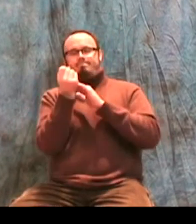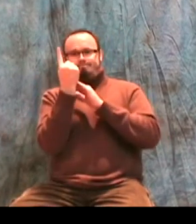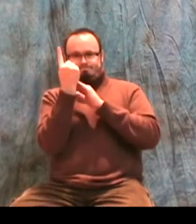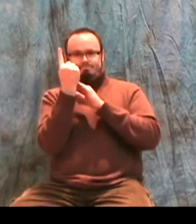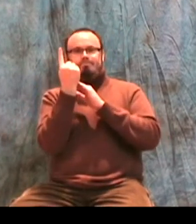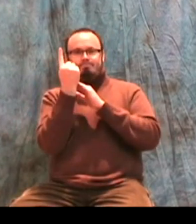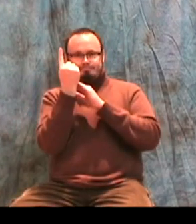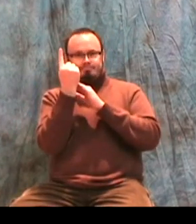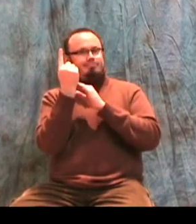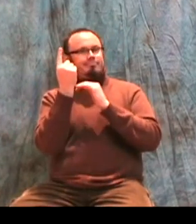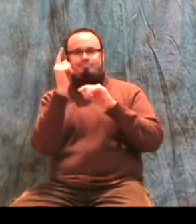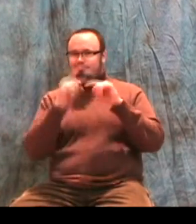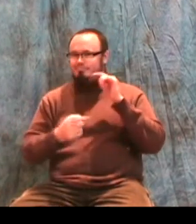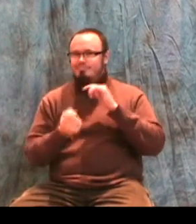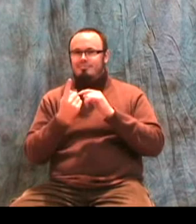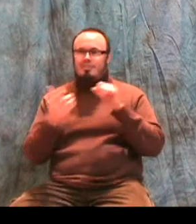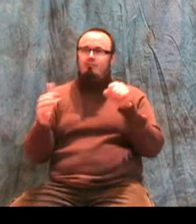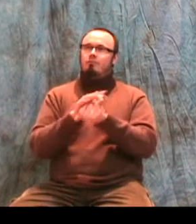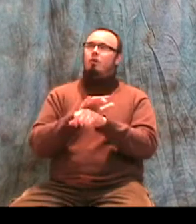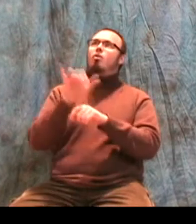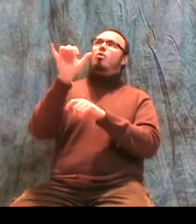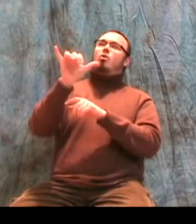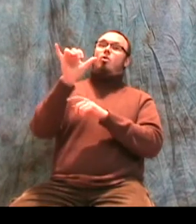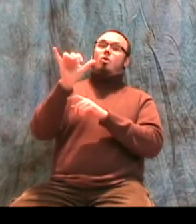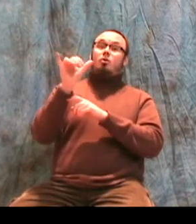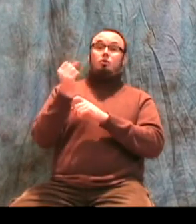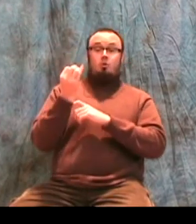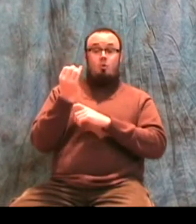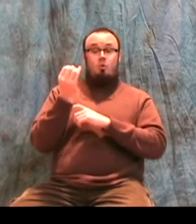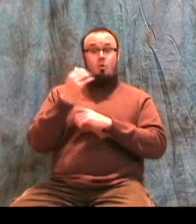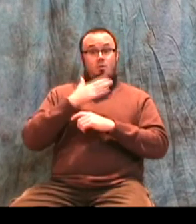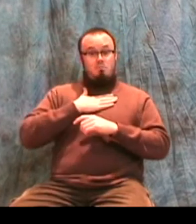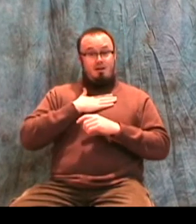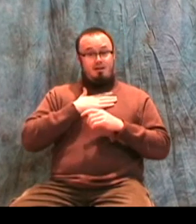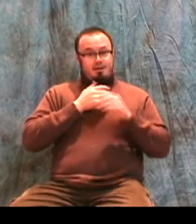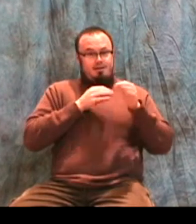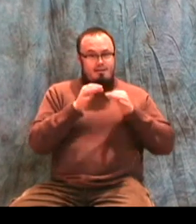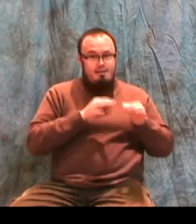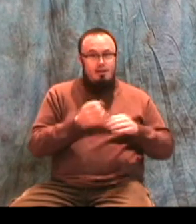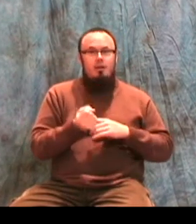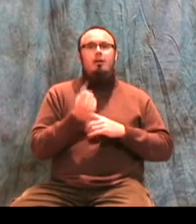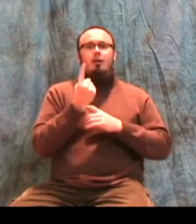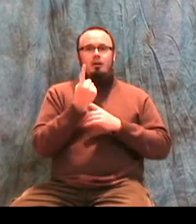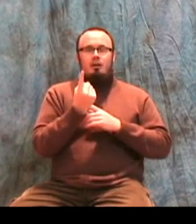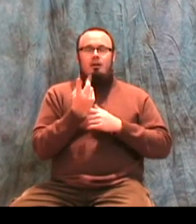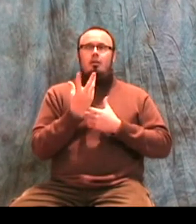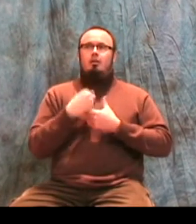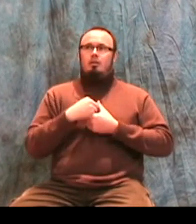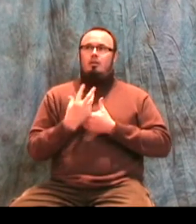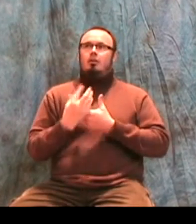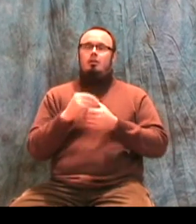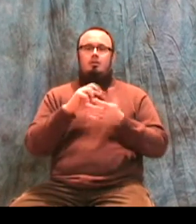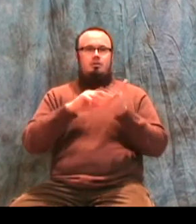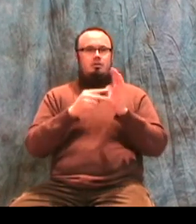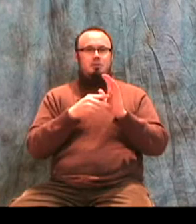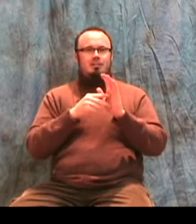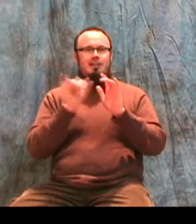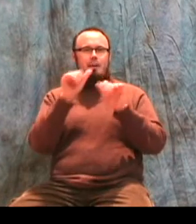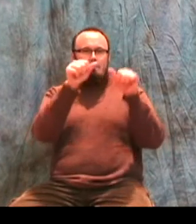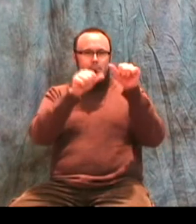Therefore, if this thought is expanded and connected by the reader, he will begin to piece many parts of the puzzle together. For example,